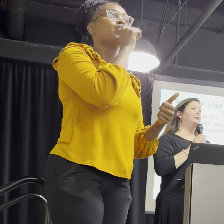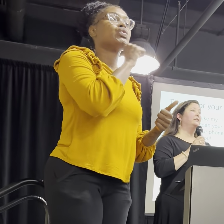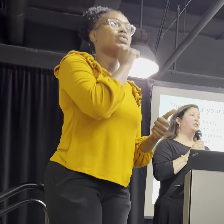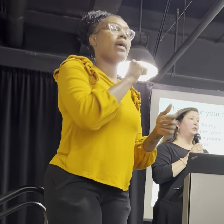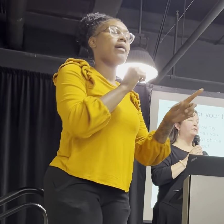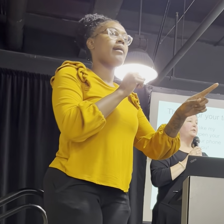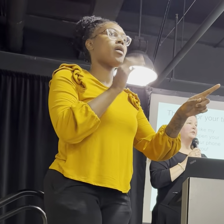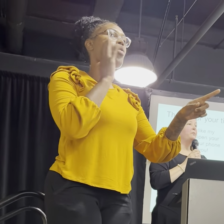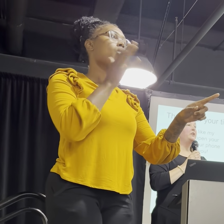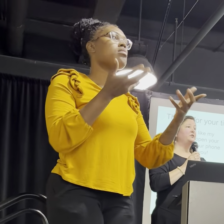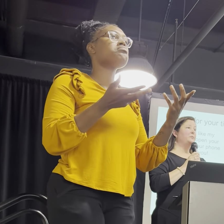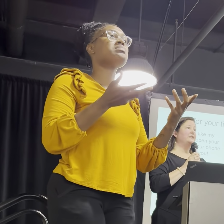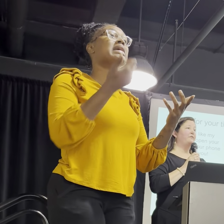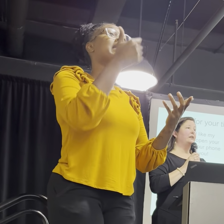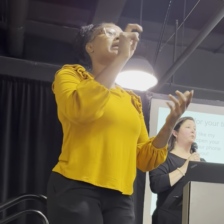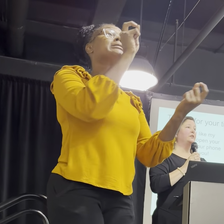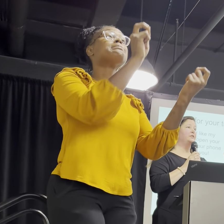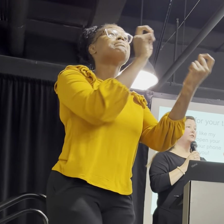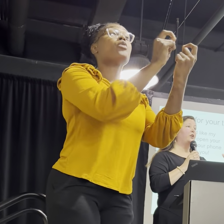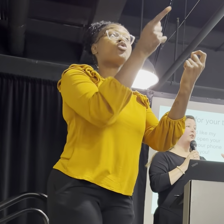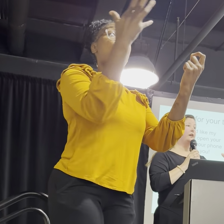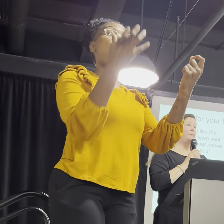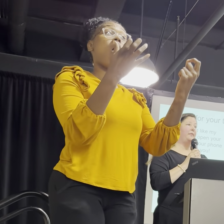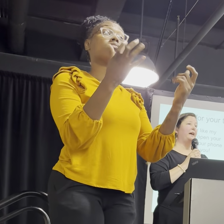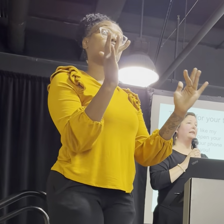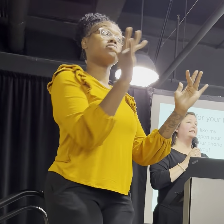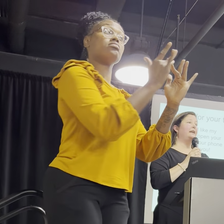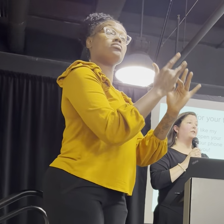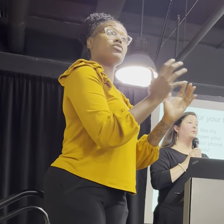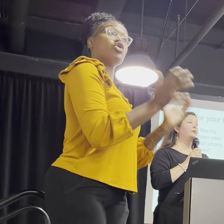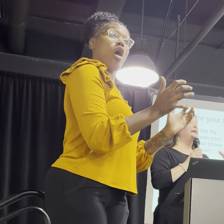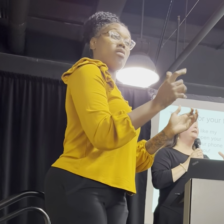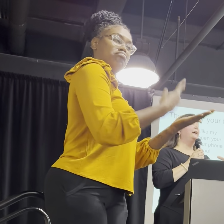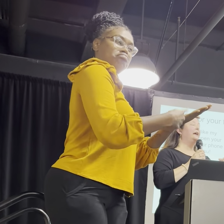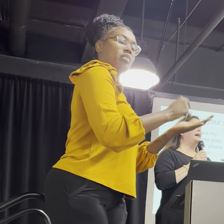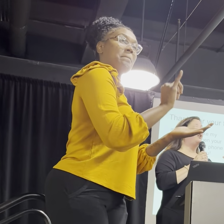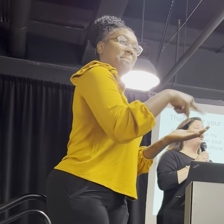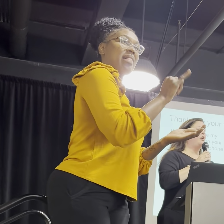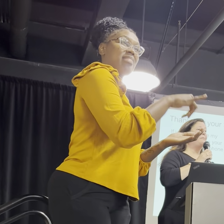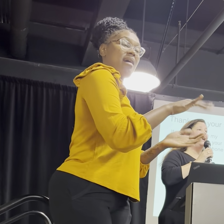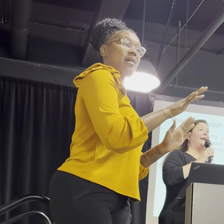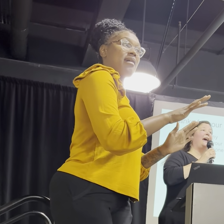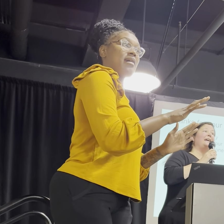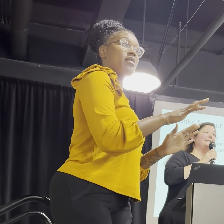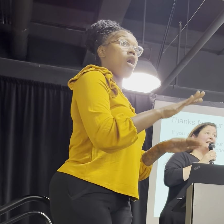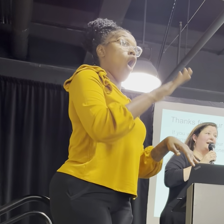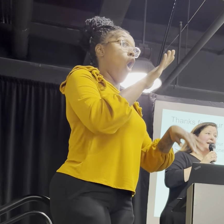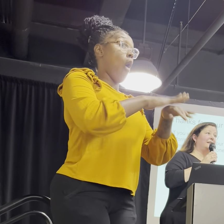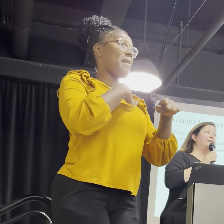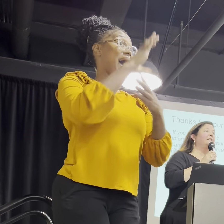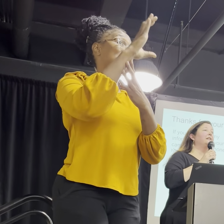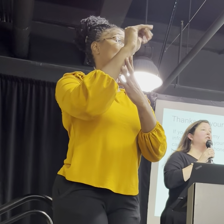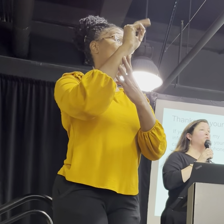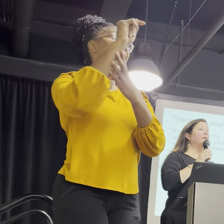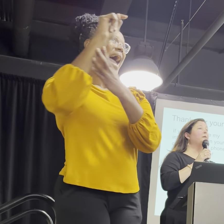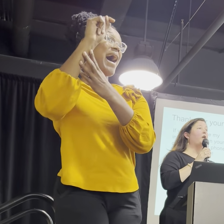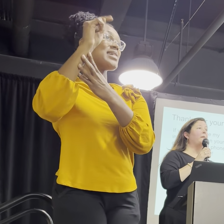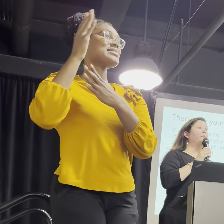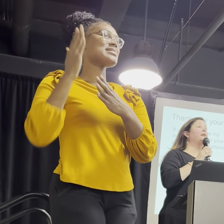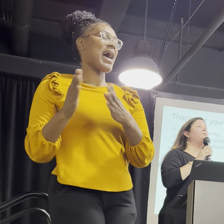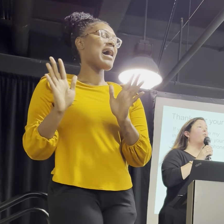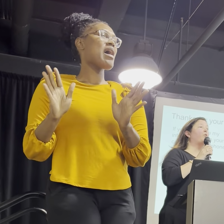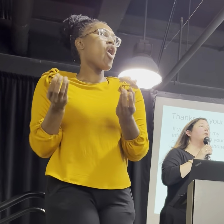would, if there was someone who specifically wanted to talk about that. Now, on my CAT side is